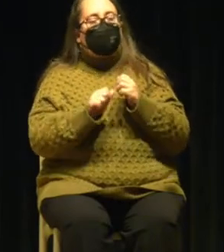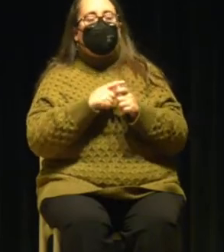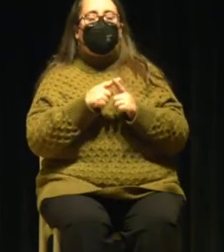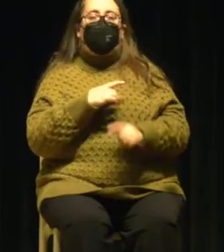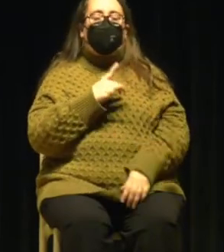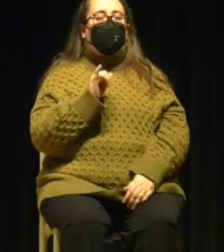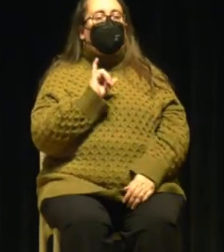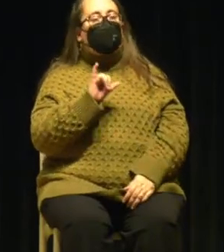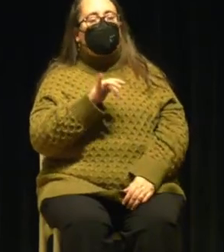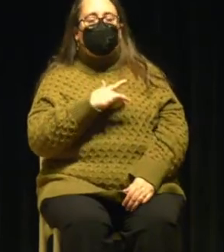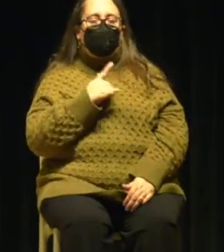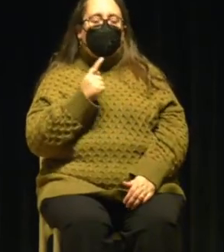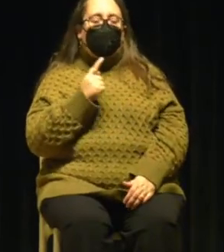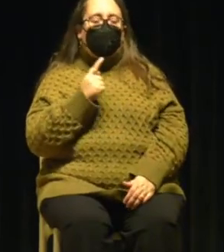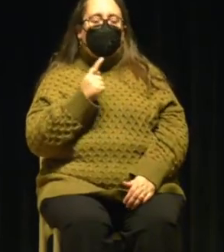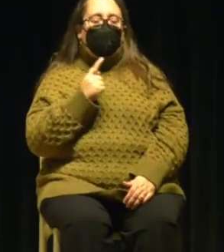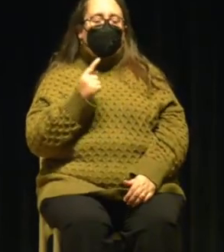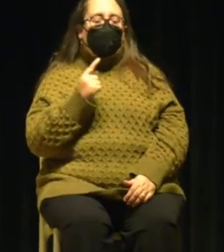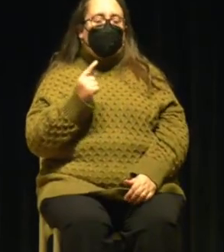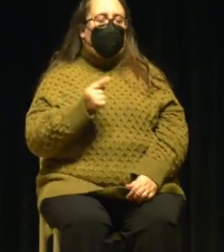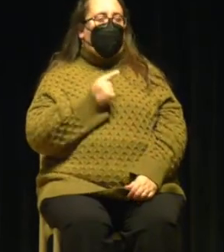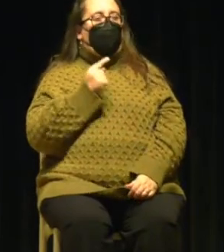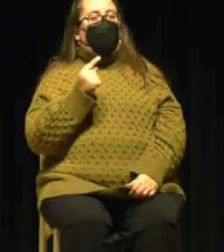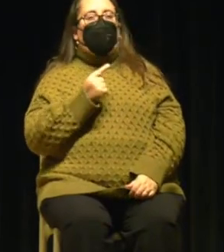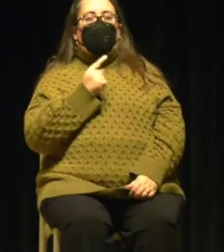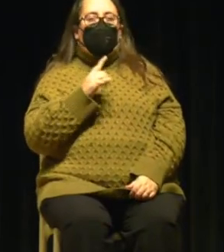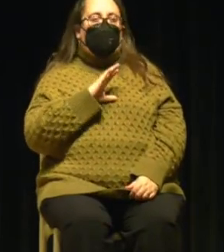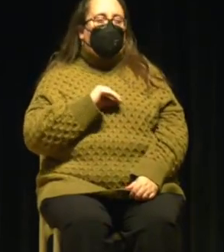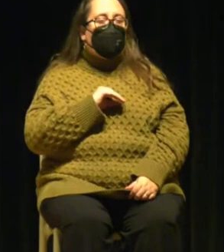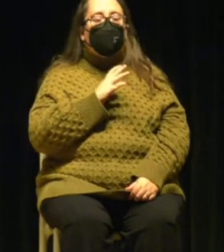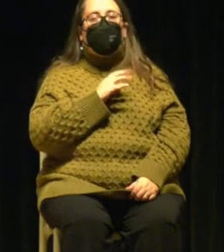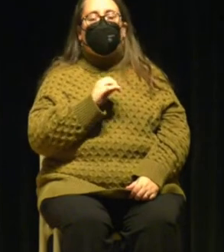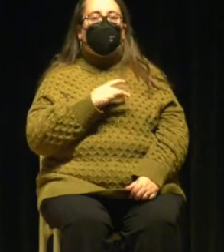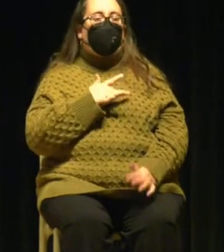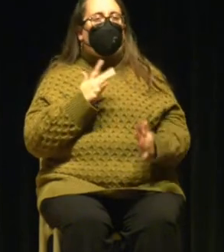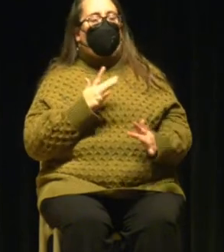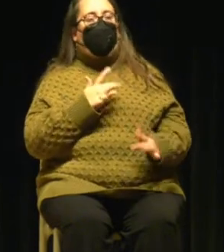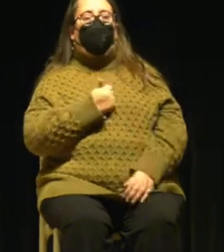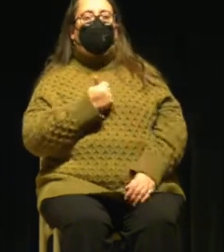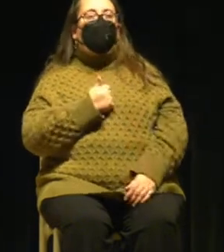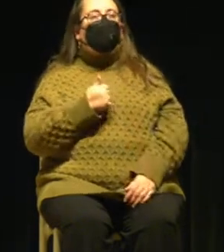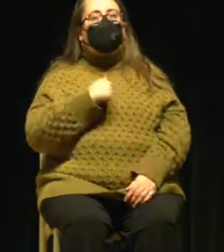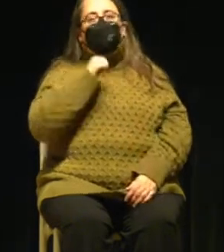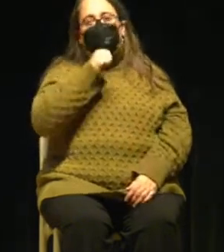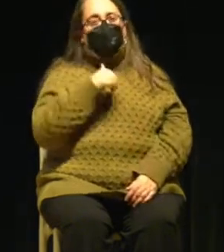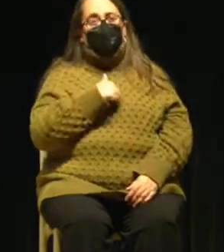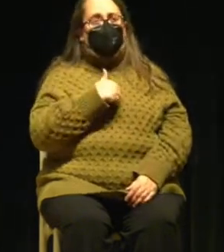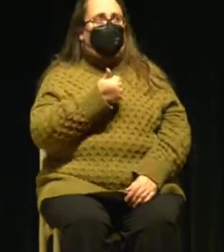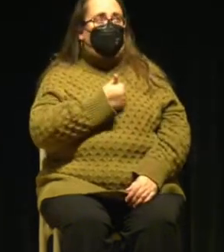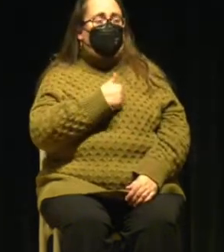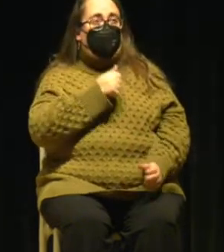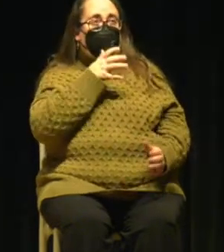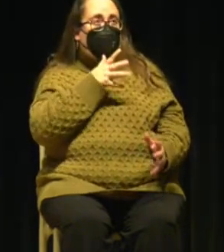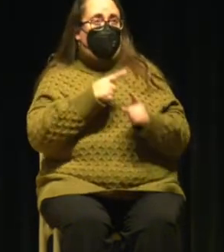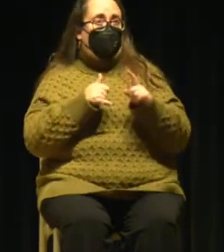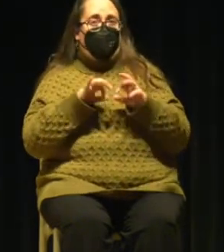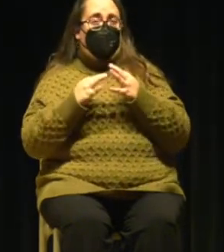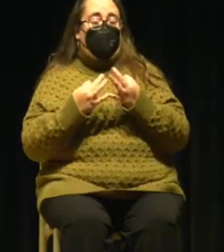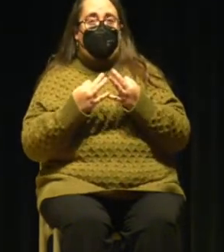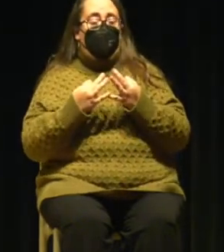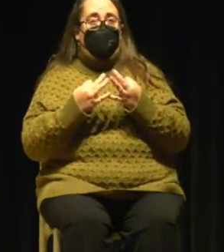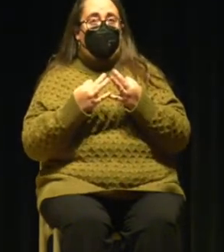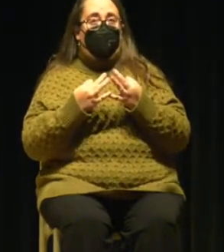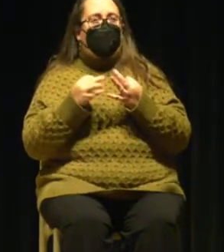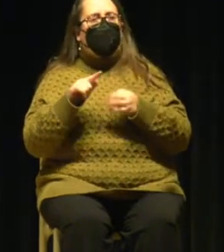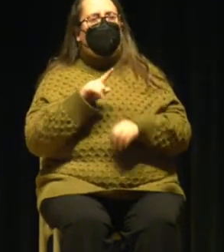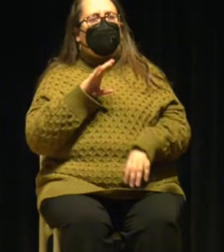and it felt like arrows, and it was meant to hurt, and it did hurt. And the self-loathing began. So I didn't carry self-loathing from my family, because